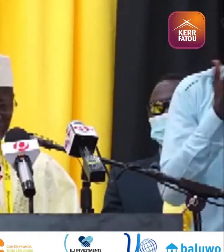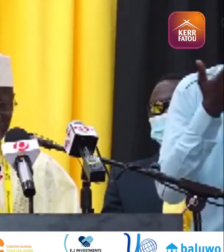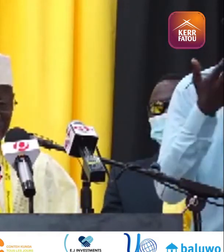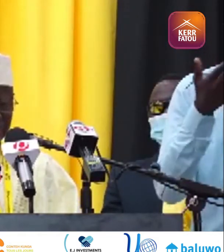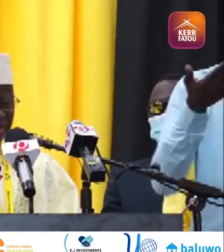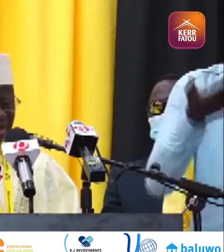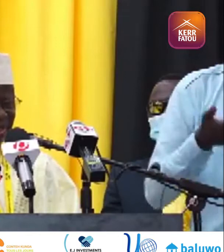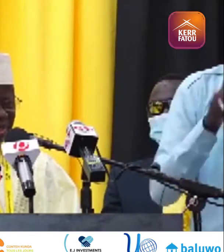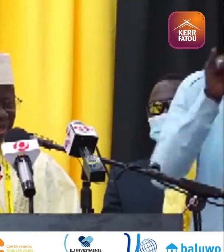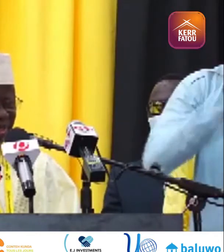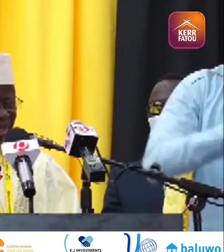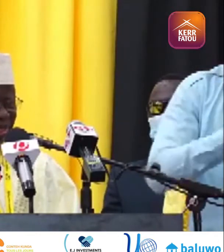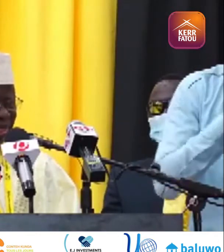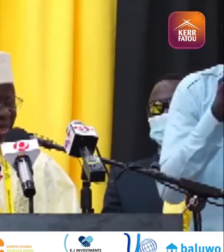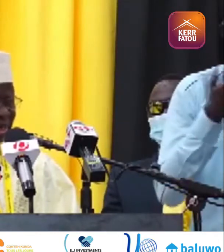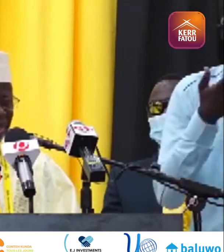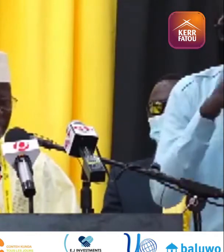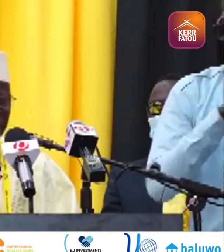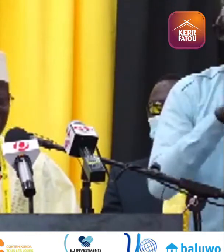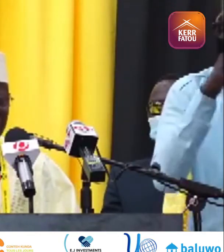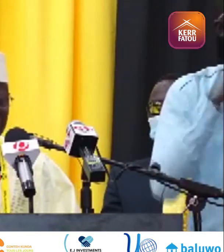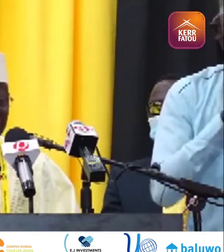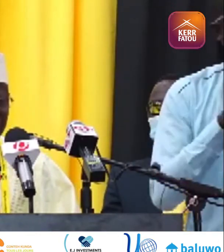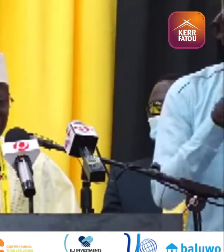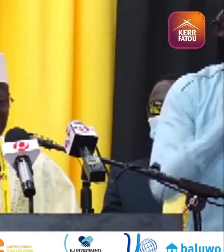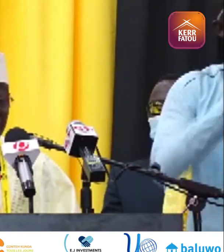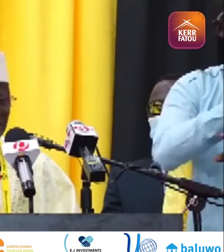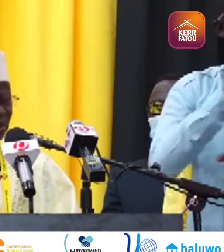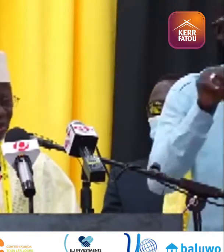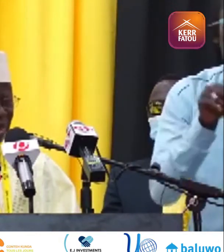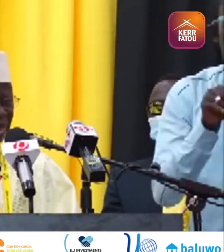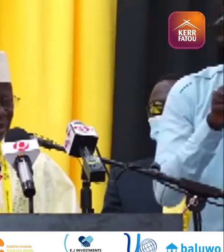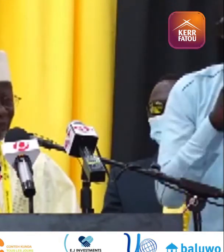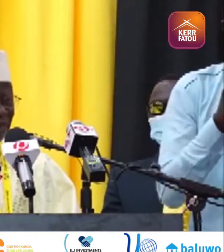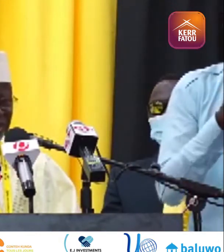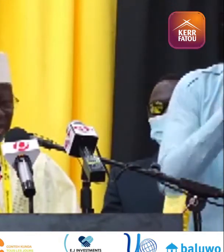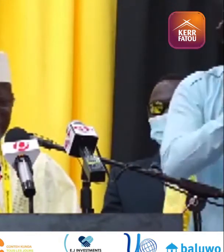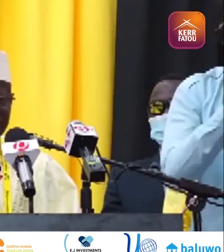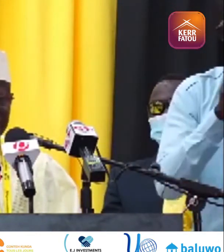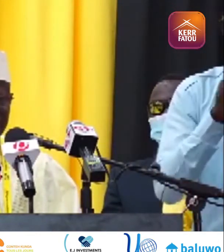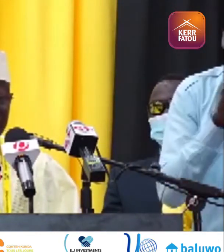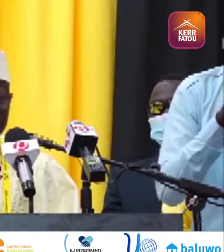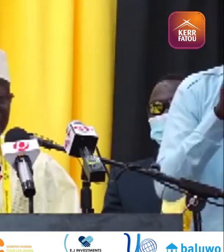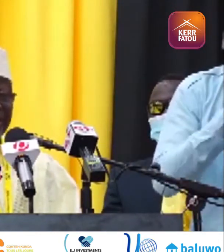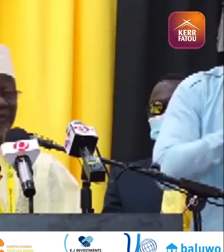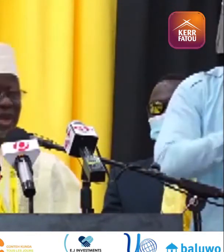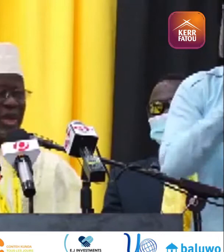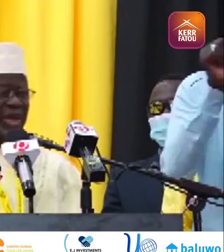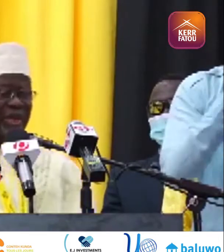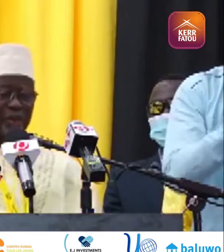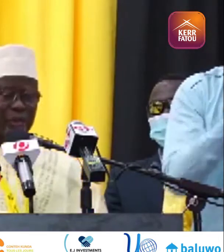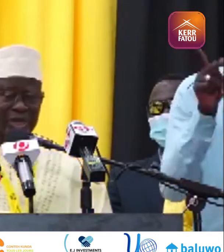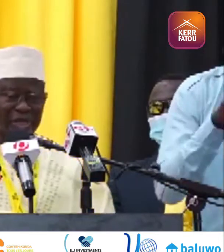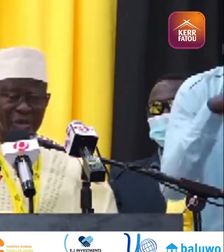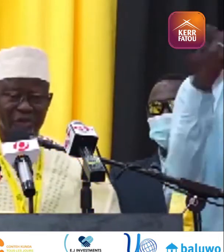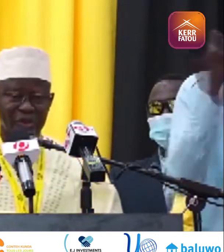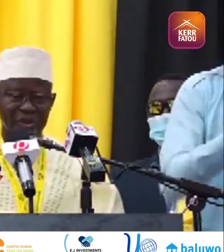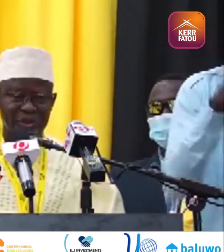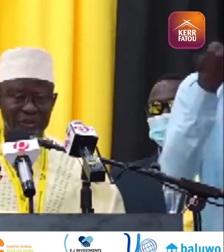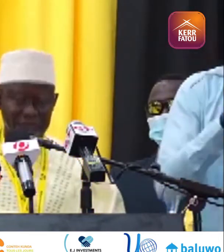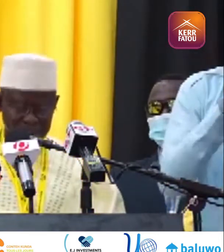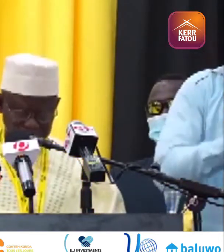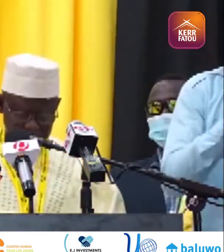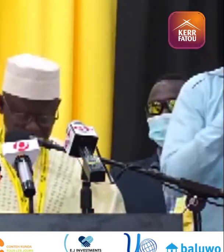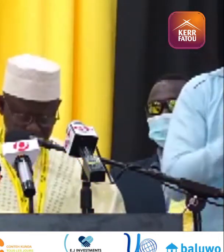on my return from the United States, the event was one of its kind. It had never had happened in this